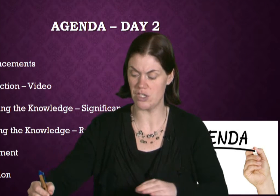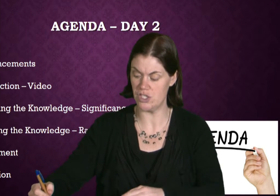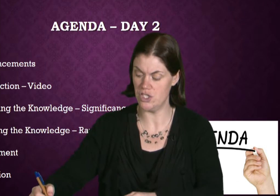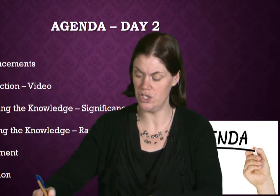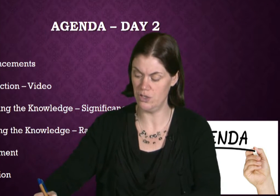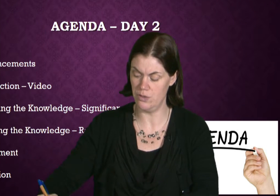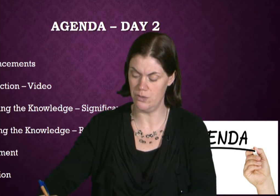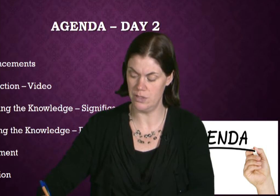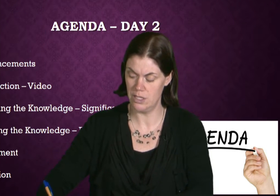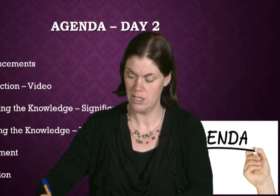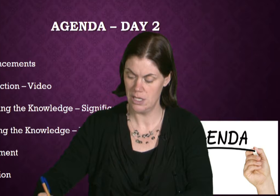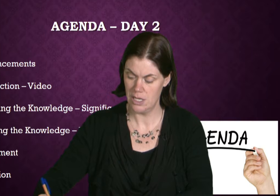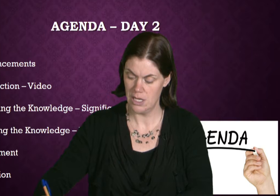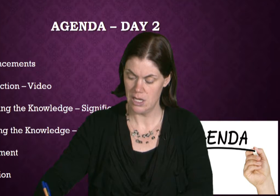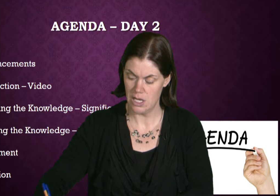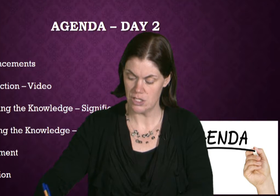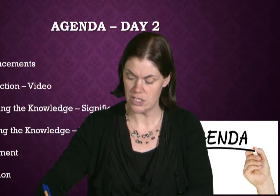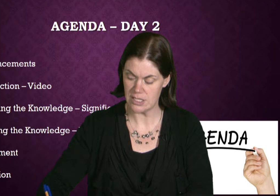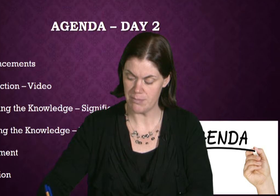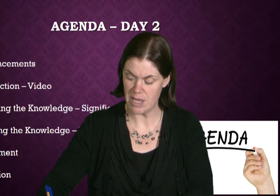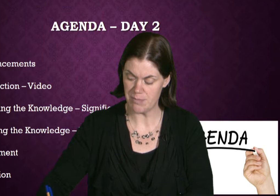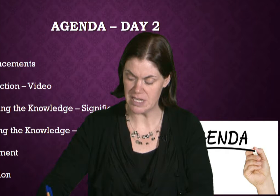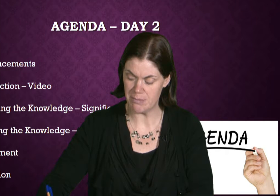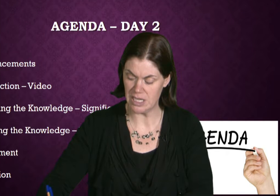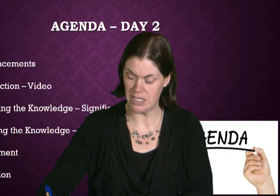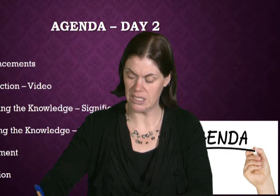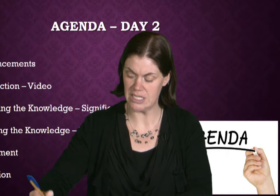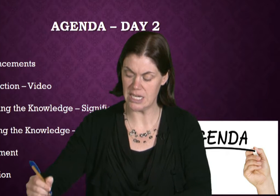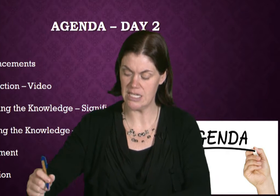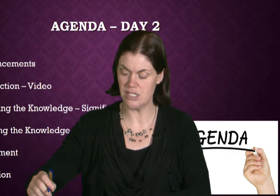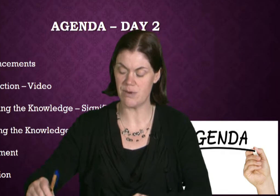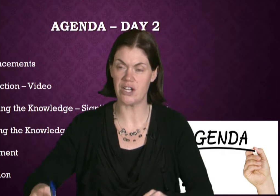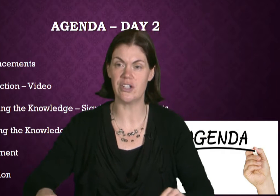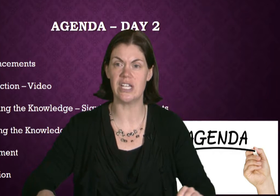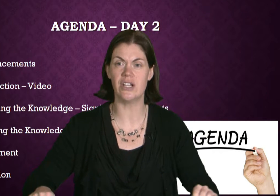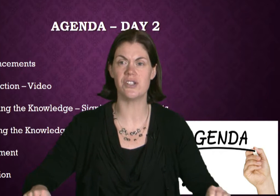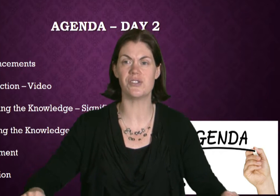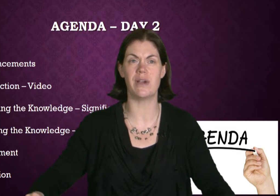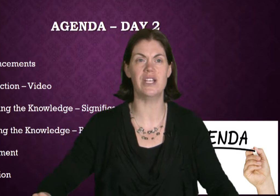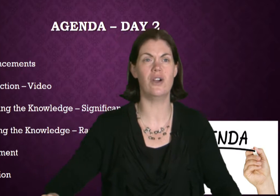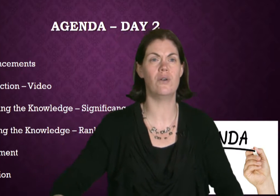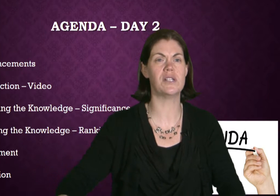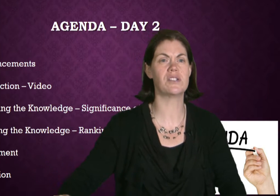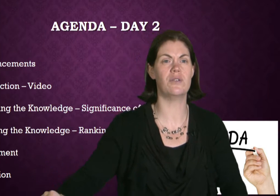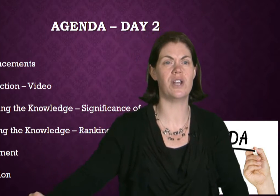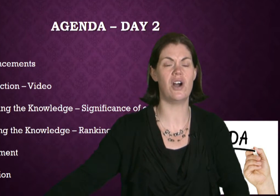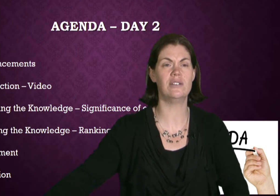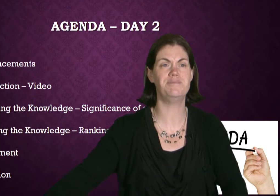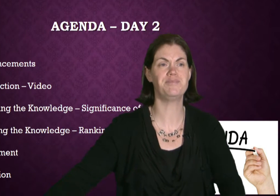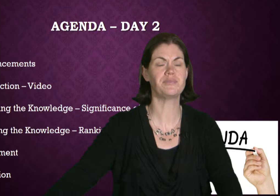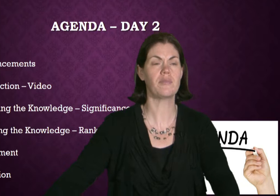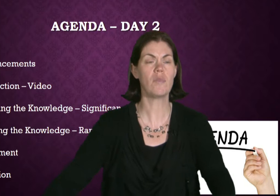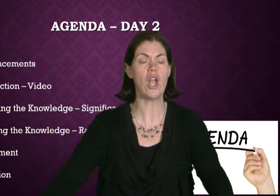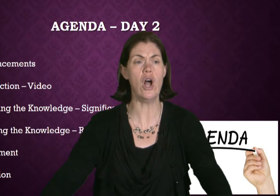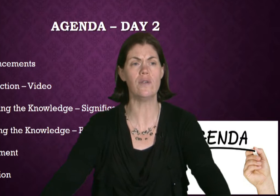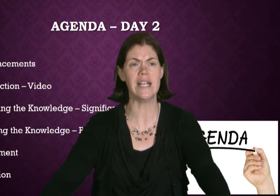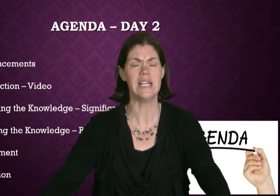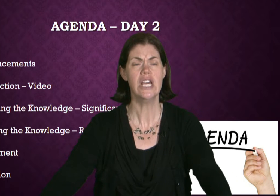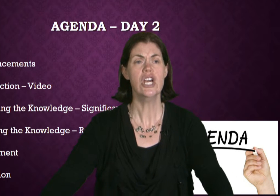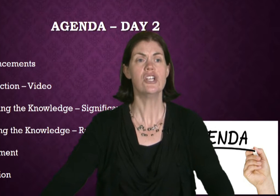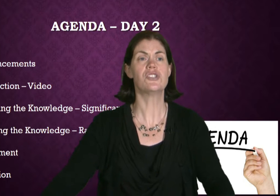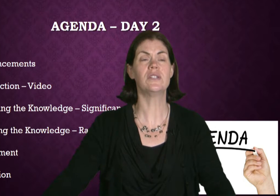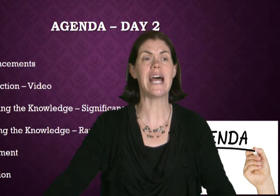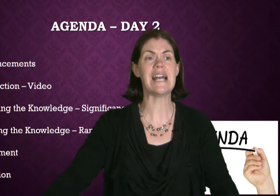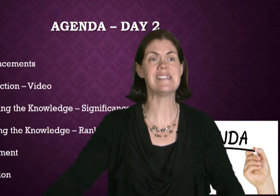check marks too. Just let me update my little attendance record here so I know what's going on. All